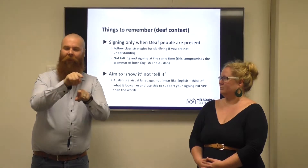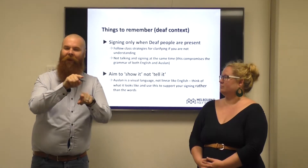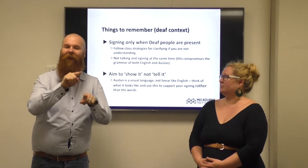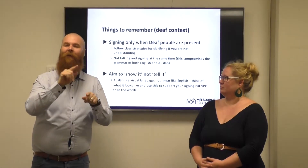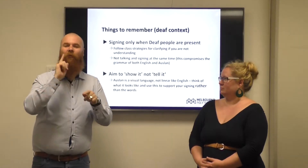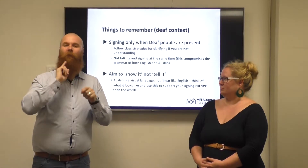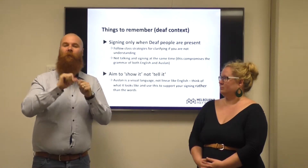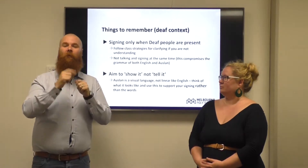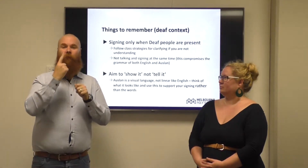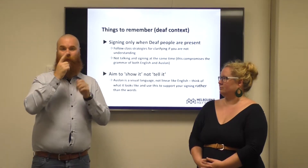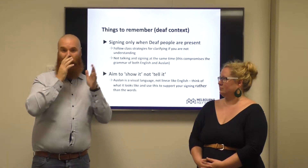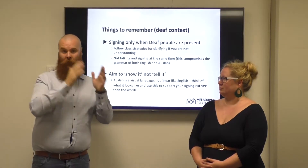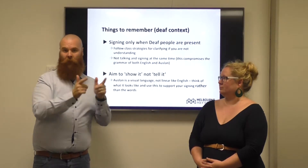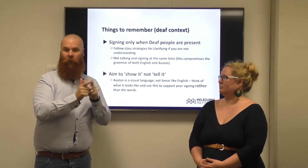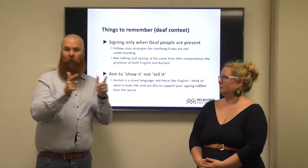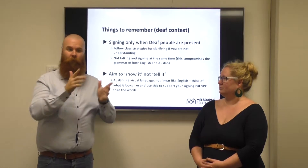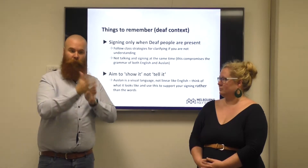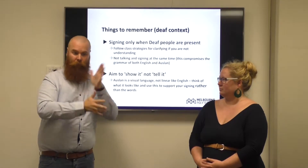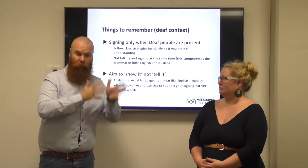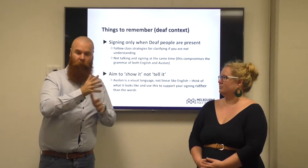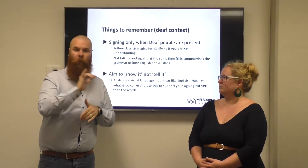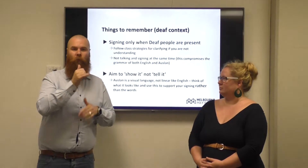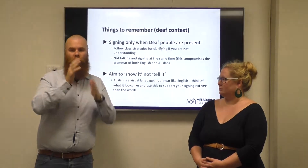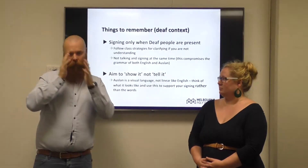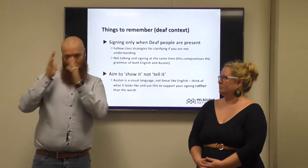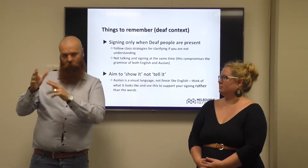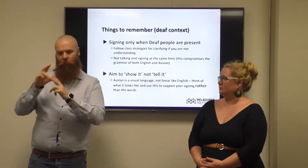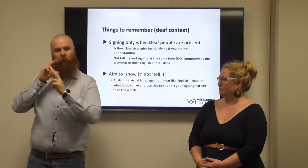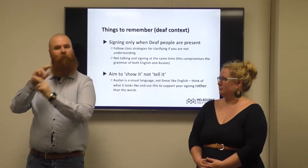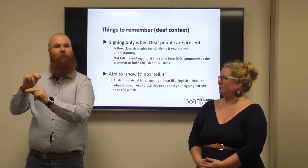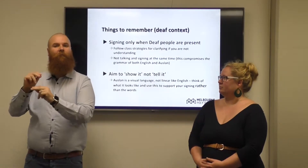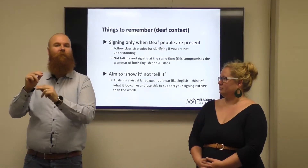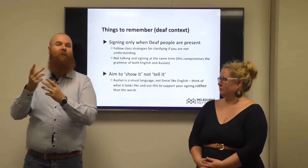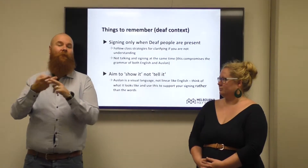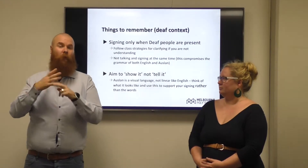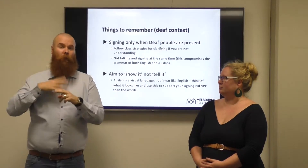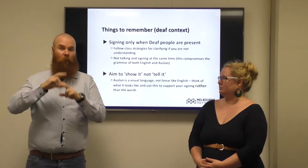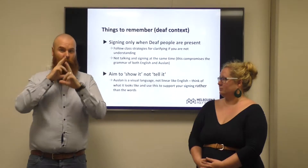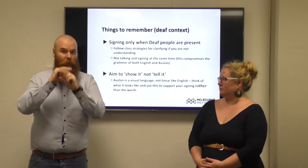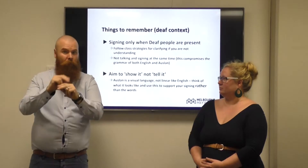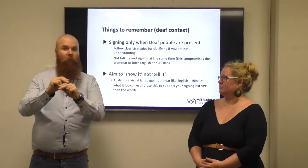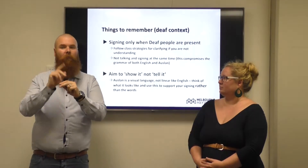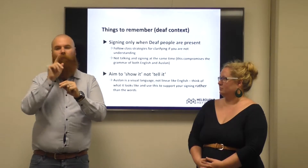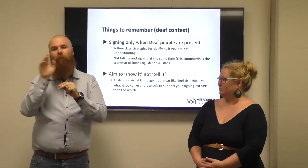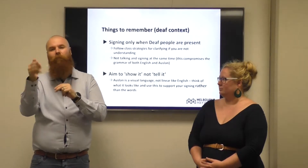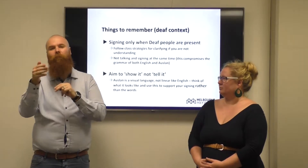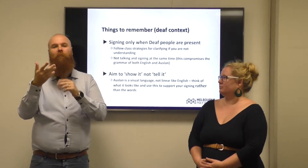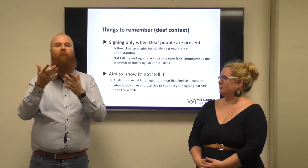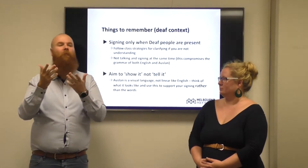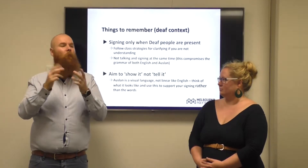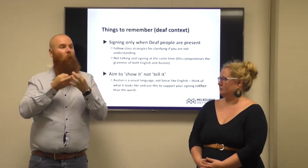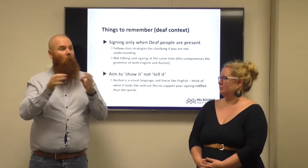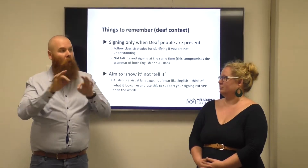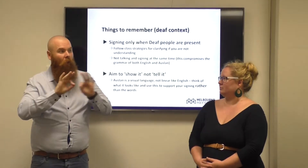can't really do either justice if you're signing and speaking at the same time. So you should either focus on speaking or on